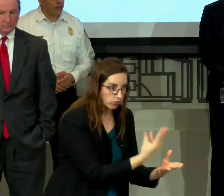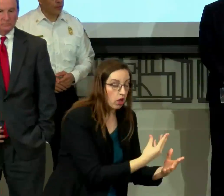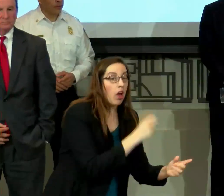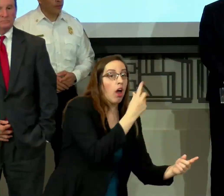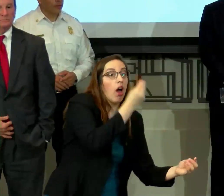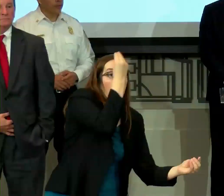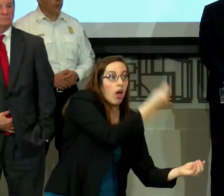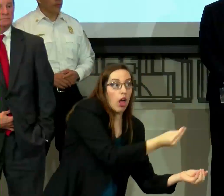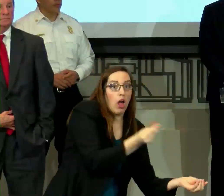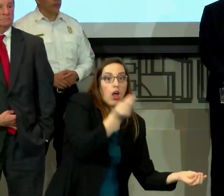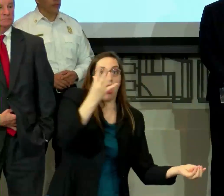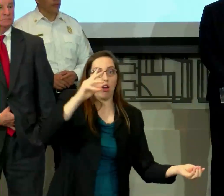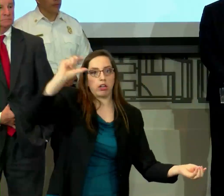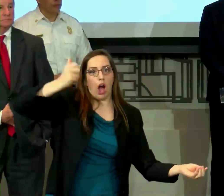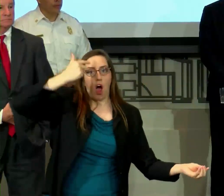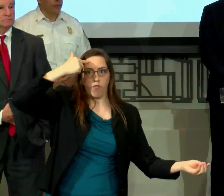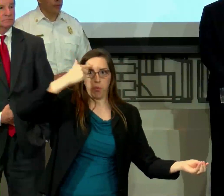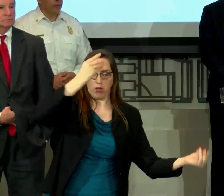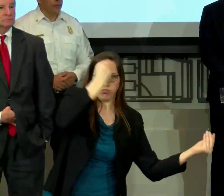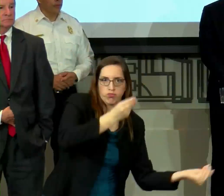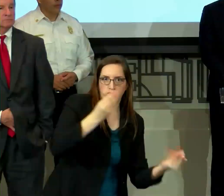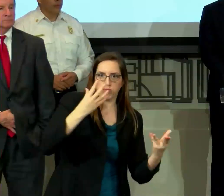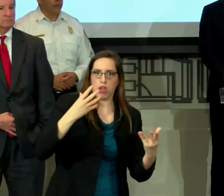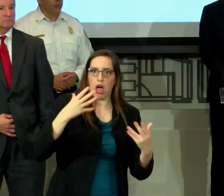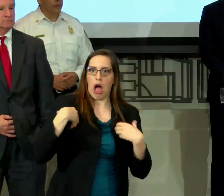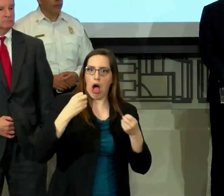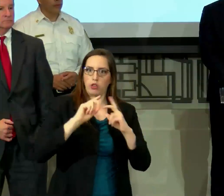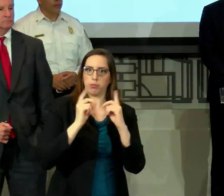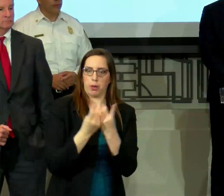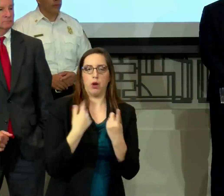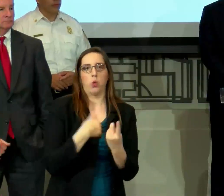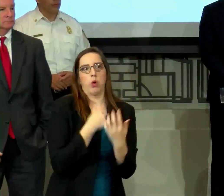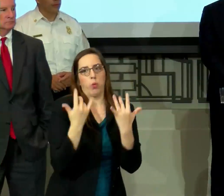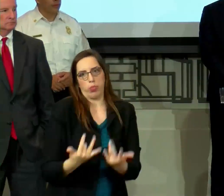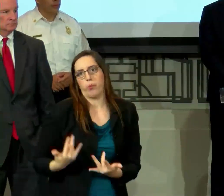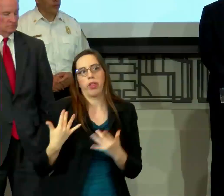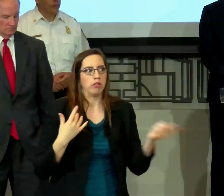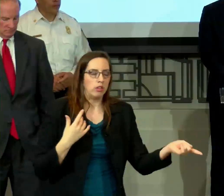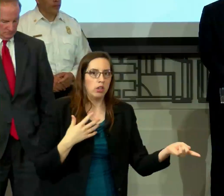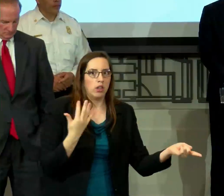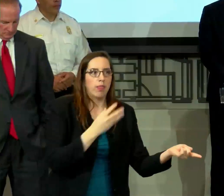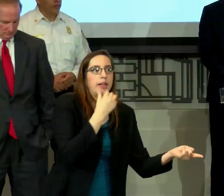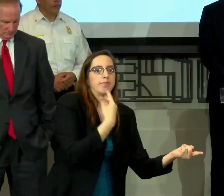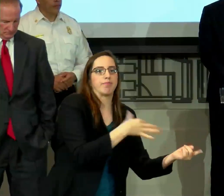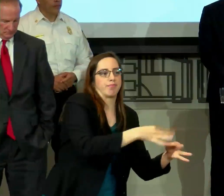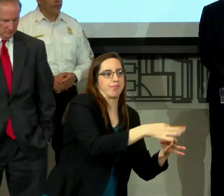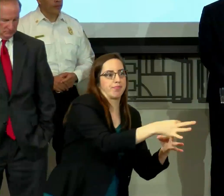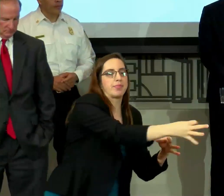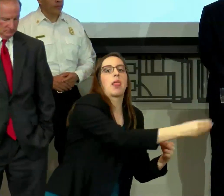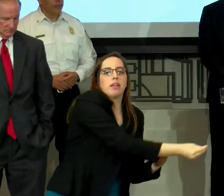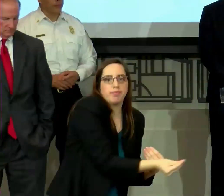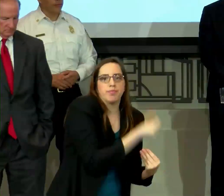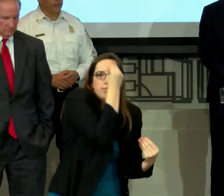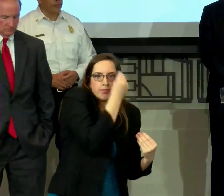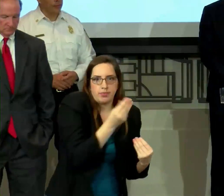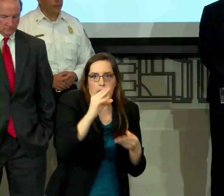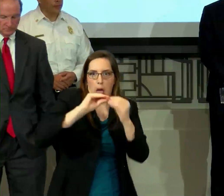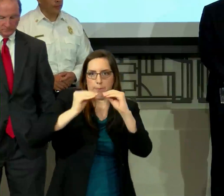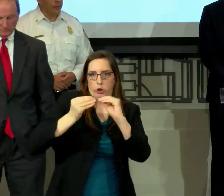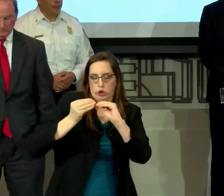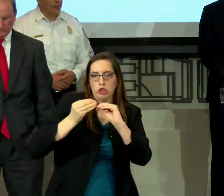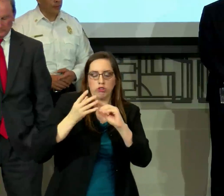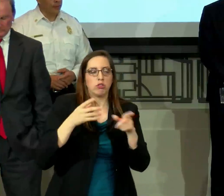to the local public health department, we're seeing some very, very long lags. And I think to your point, it appears,